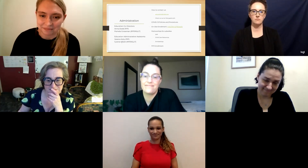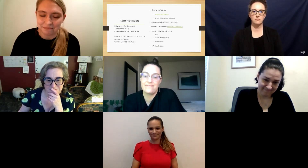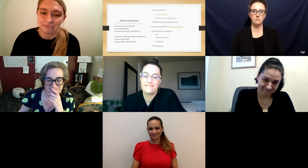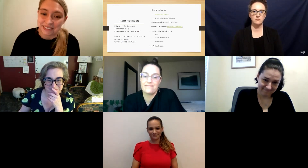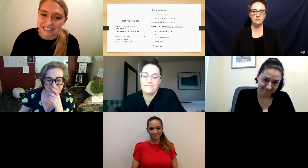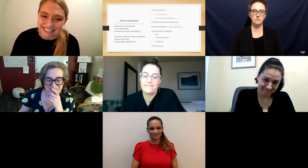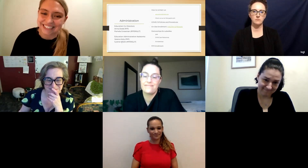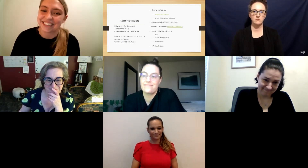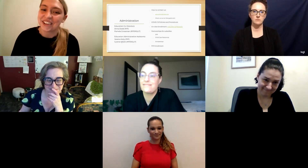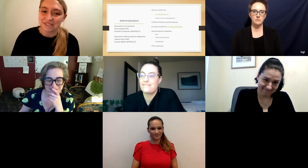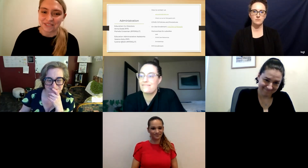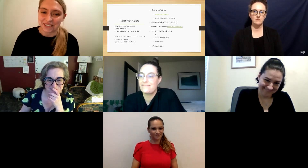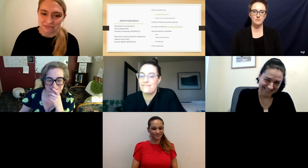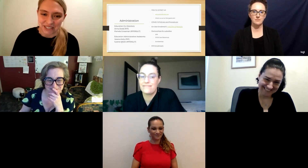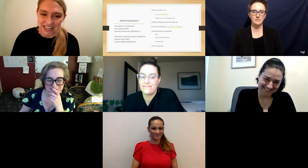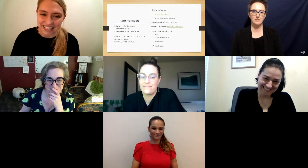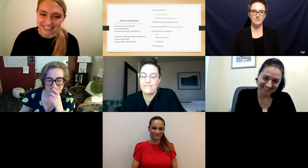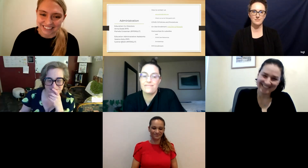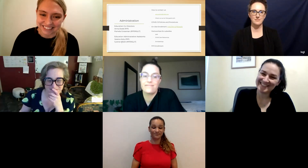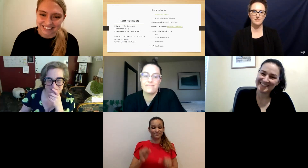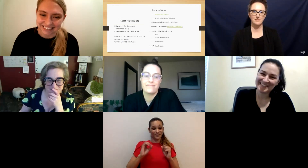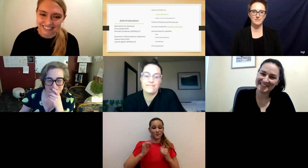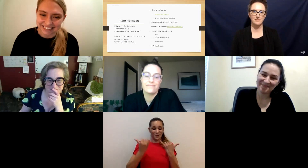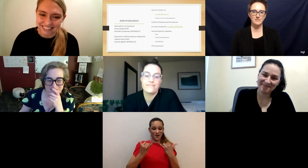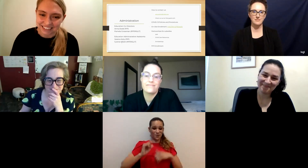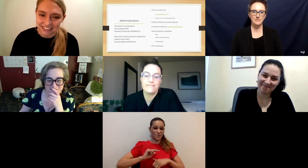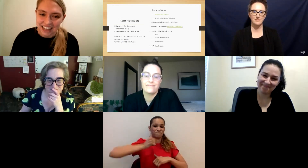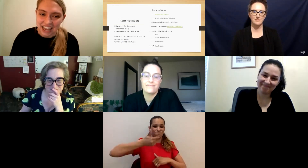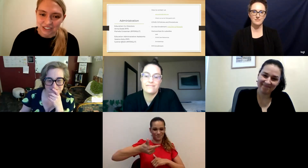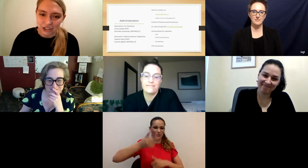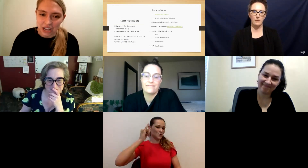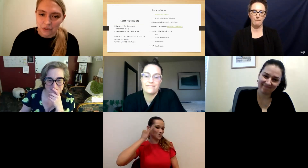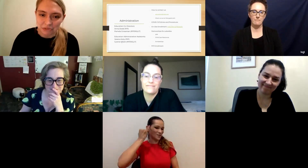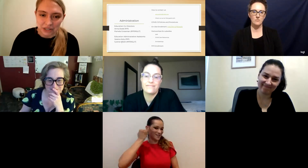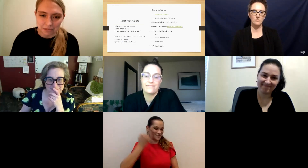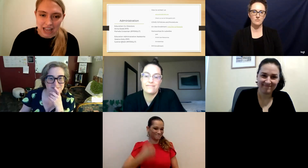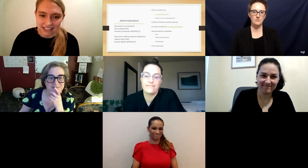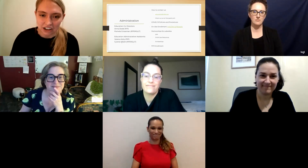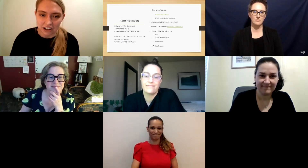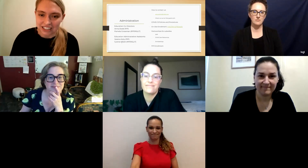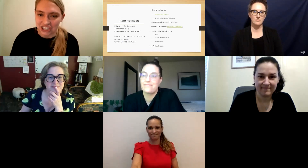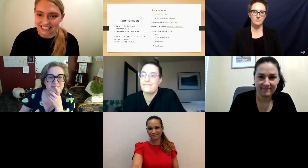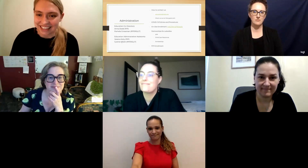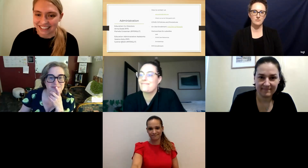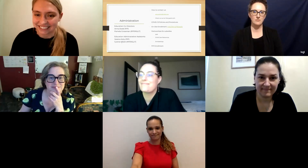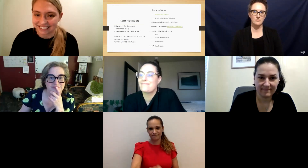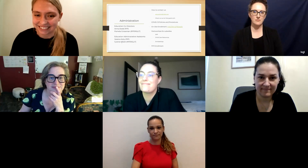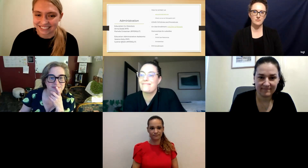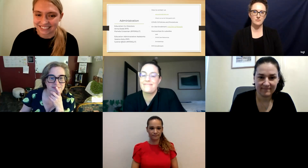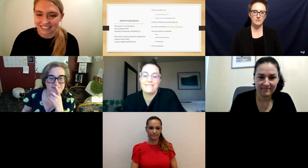apply. Please, we really appreciate it. And so now I'm going to pass it off to